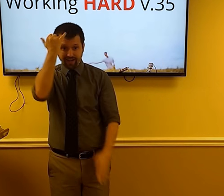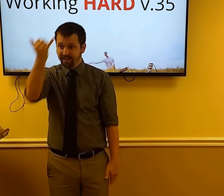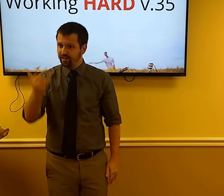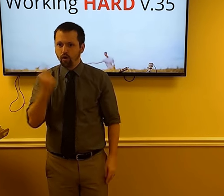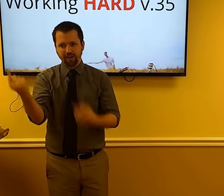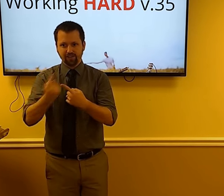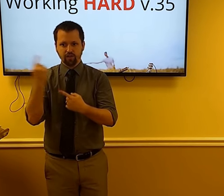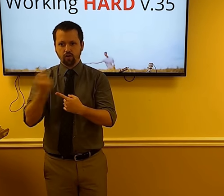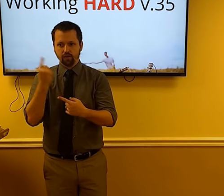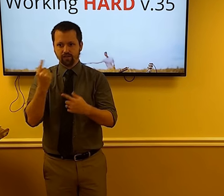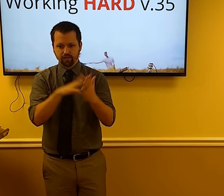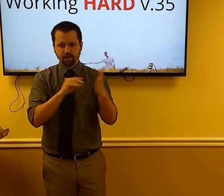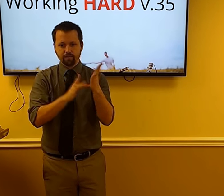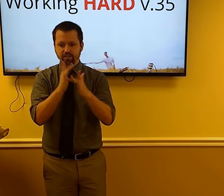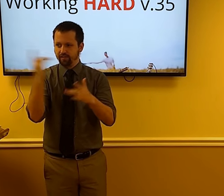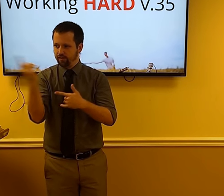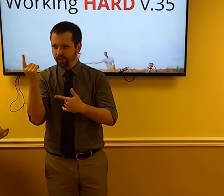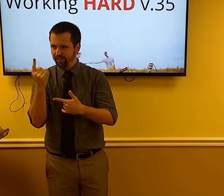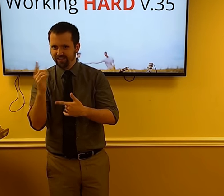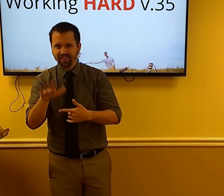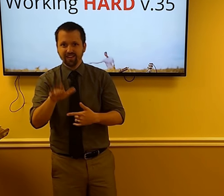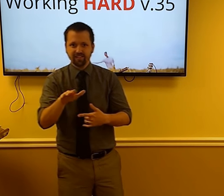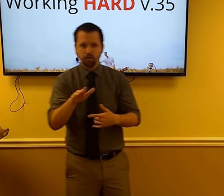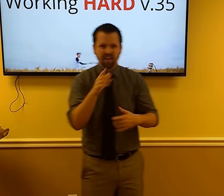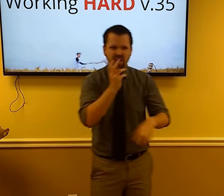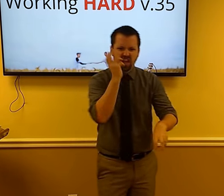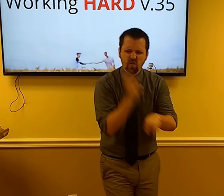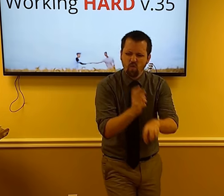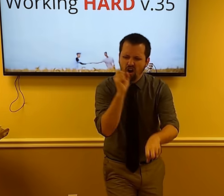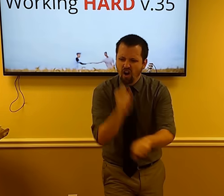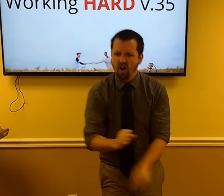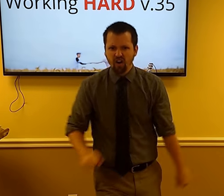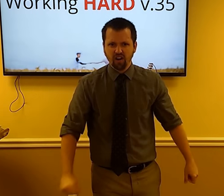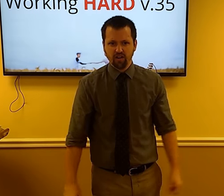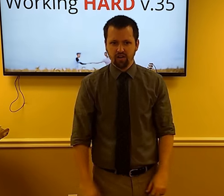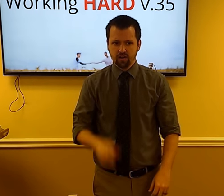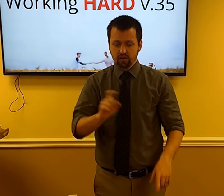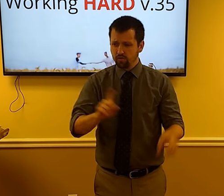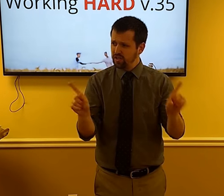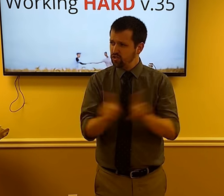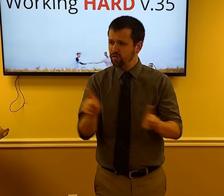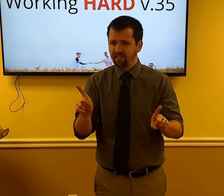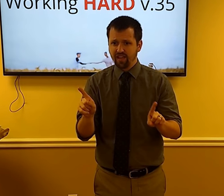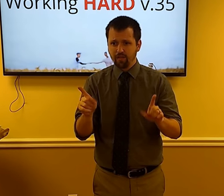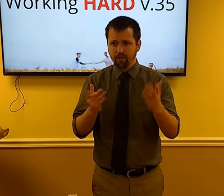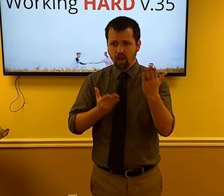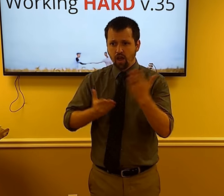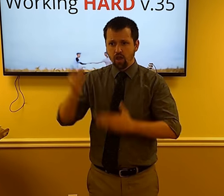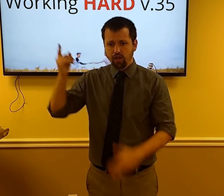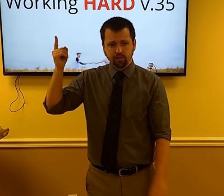idea. Always. Copy Jesus, always. So, but hard. We should do the same.